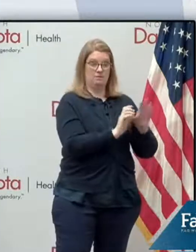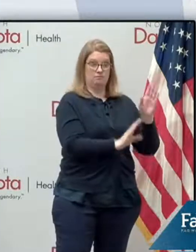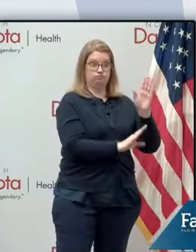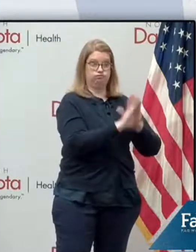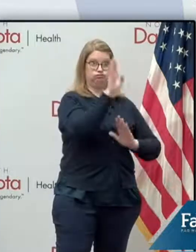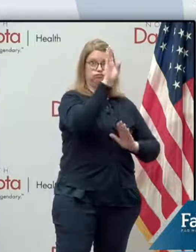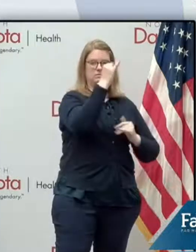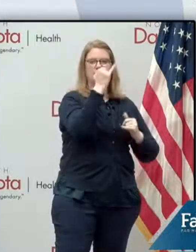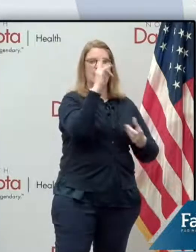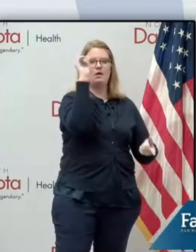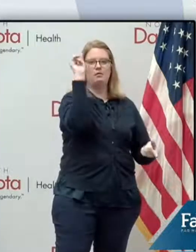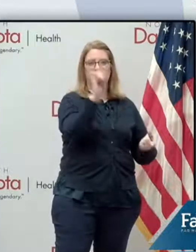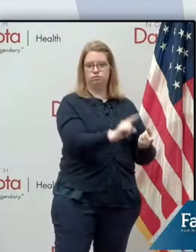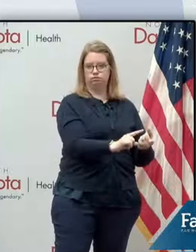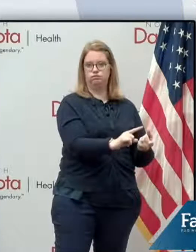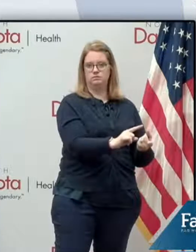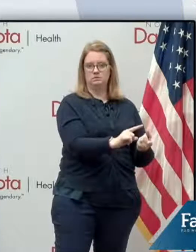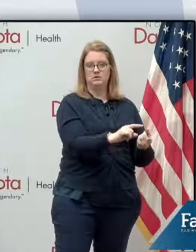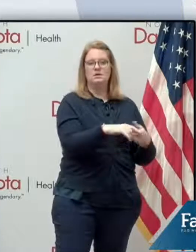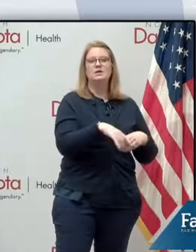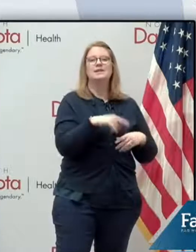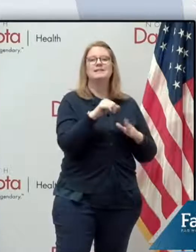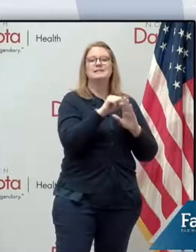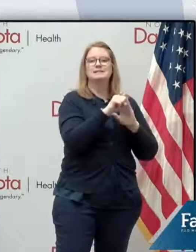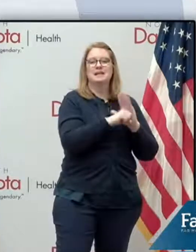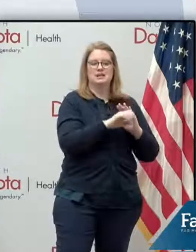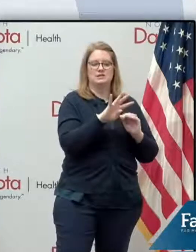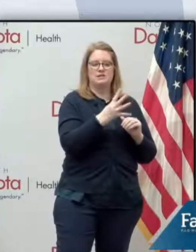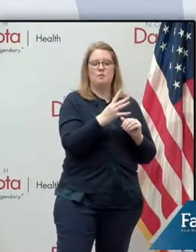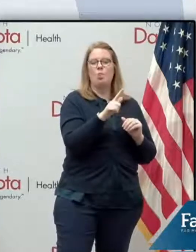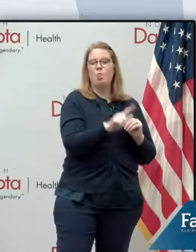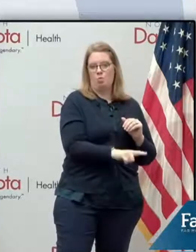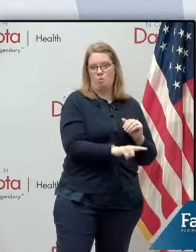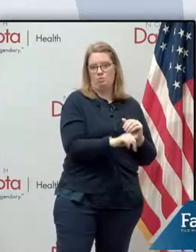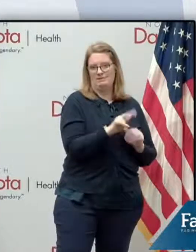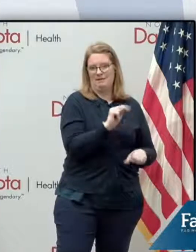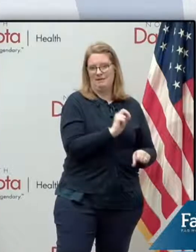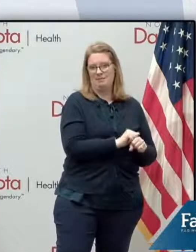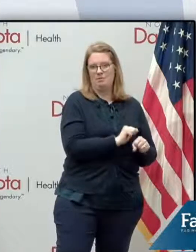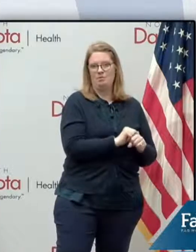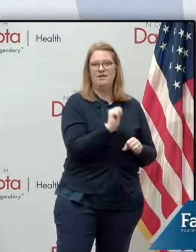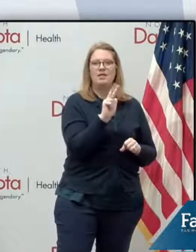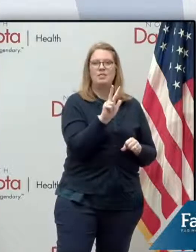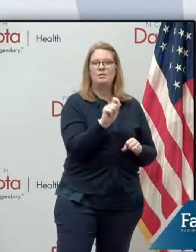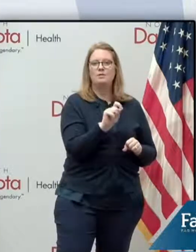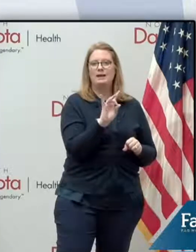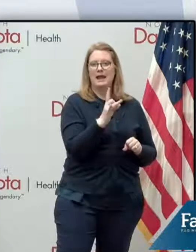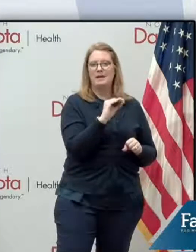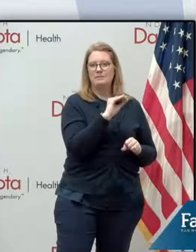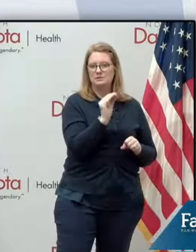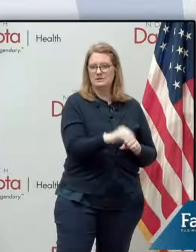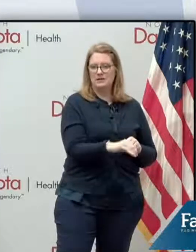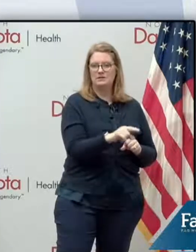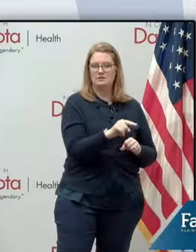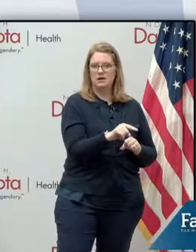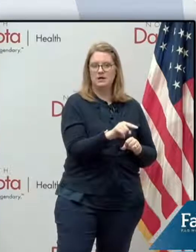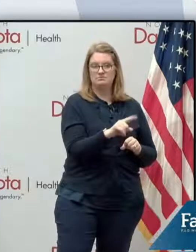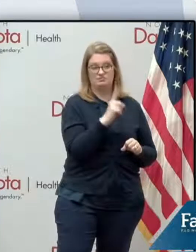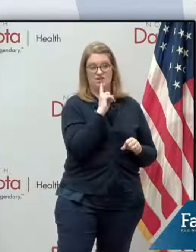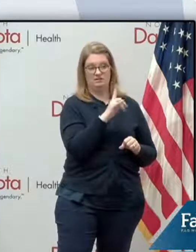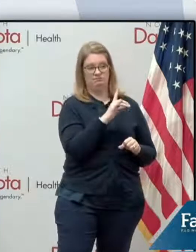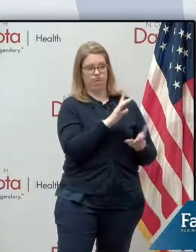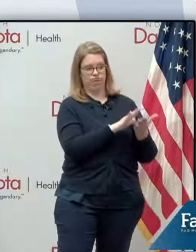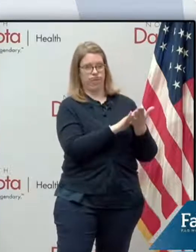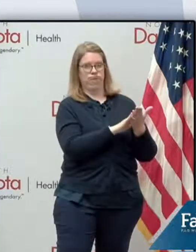announced yesterday that we as a state have the 4th lowest unemployment in the nation at 3.8%, and this is a credit